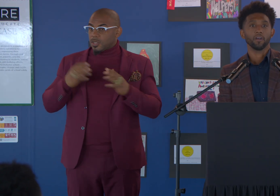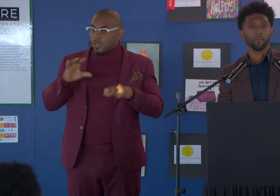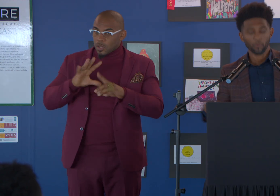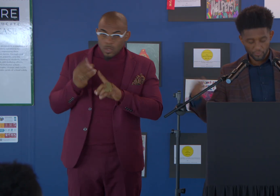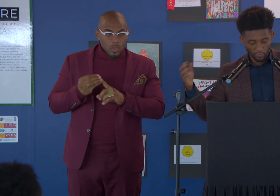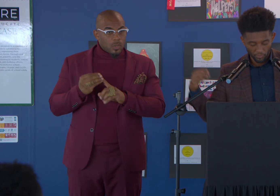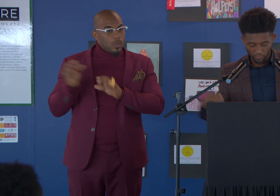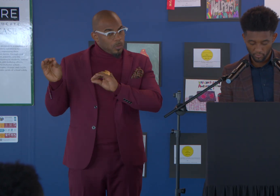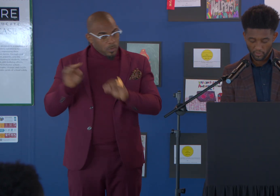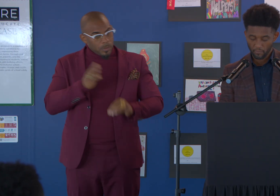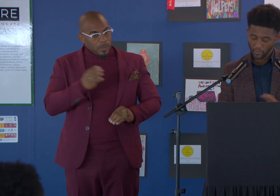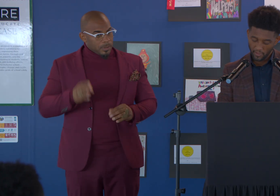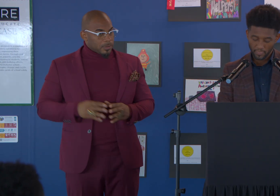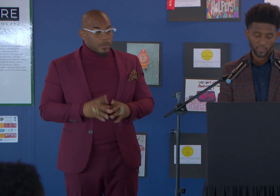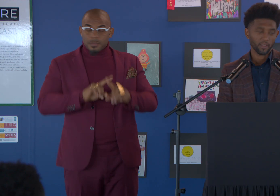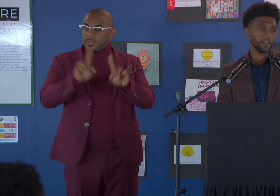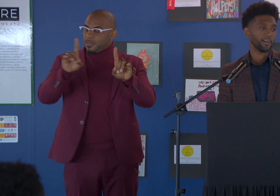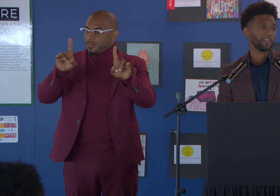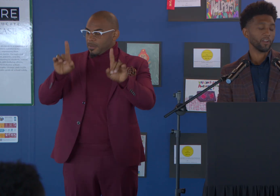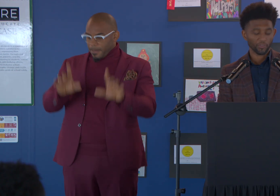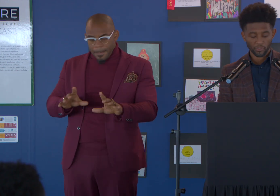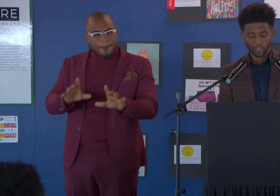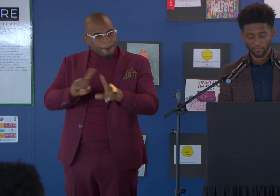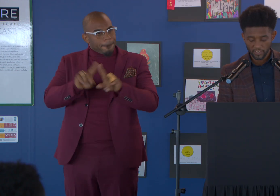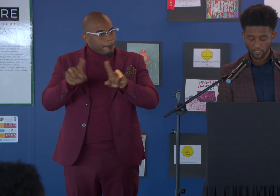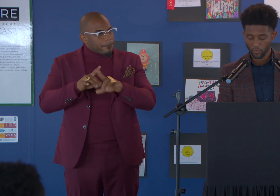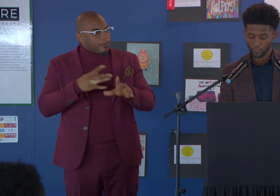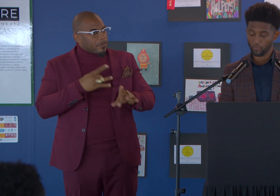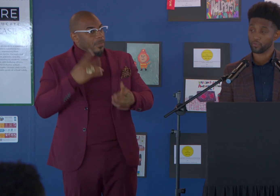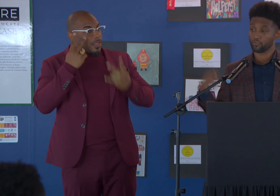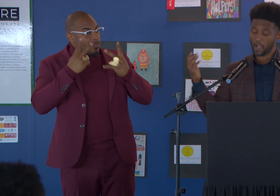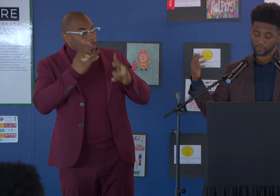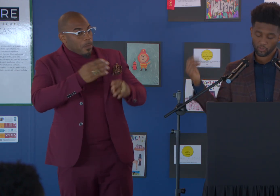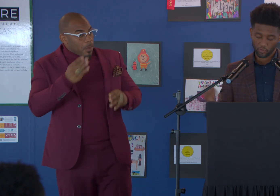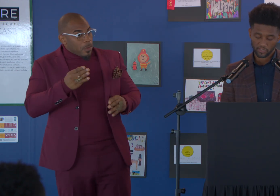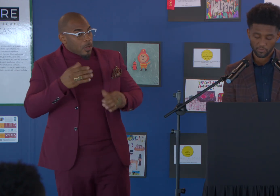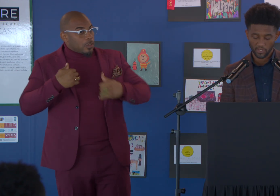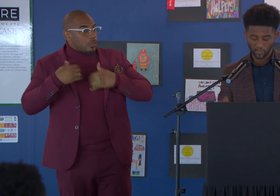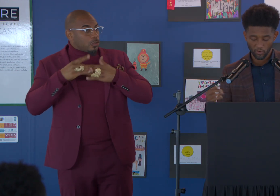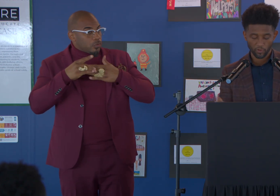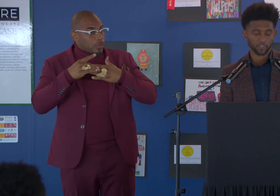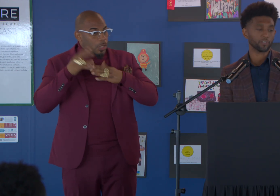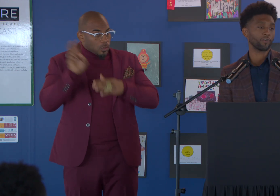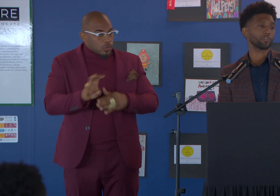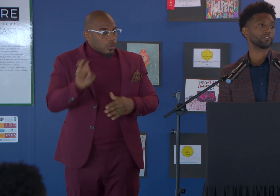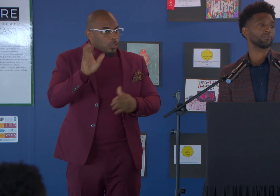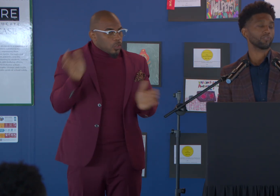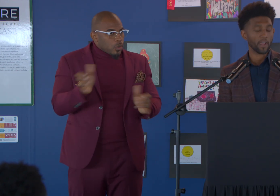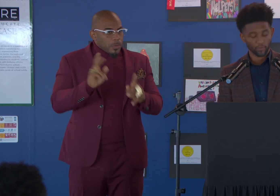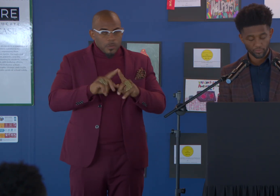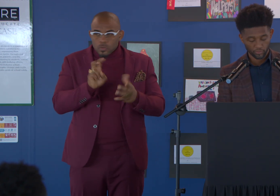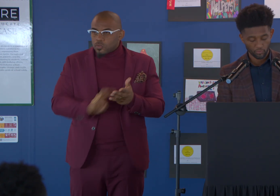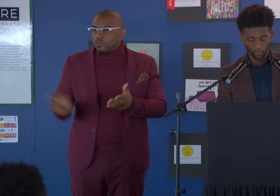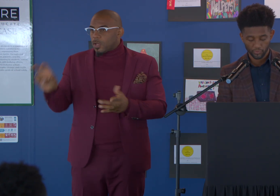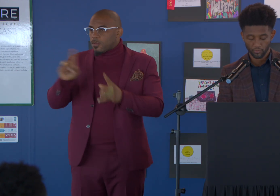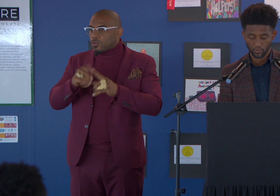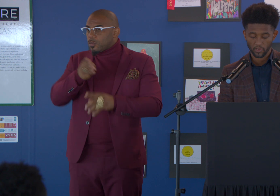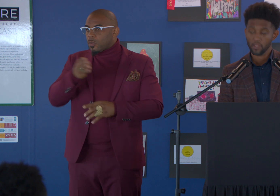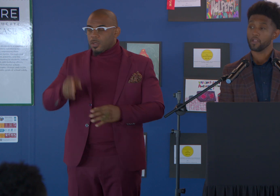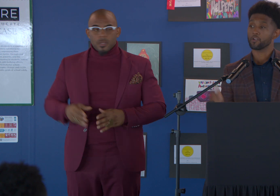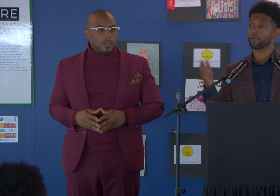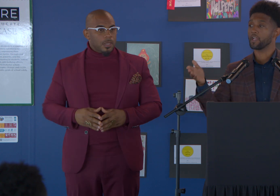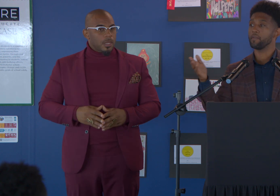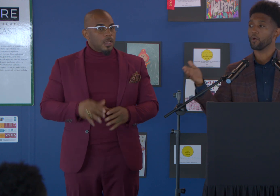culture, move to Baltimore. But and also like Visit Baltimore drives tourism and encourages folks to travel to